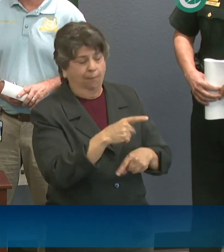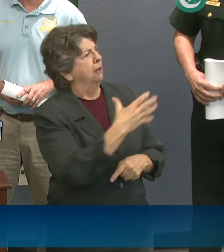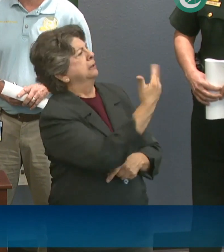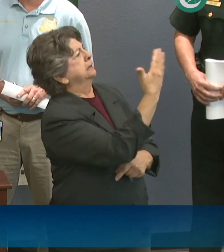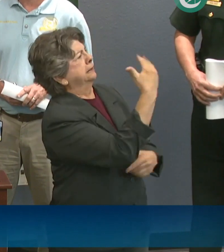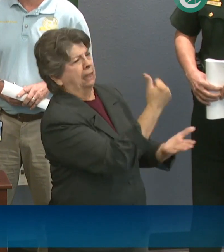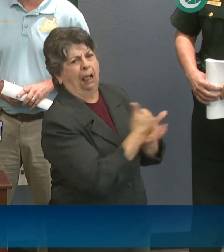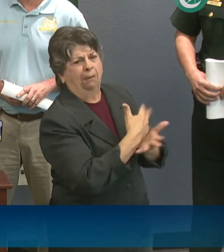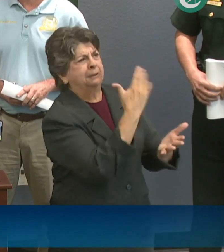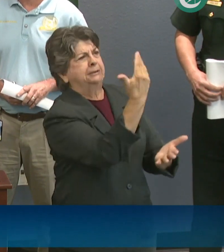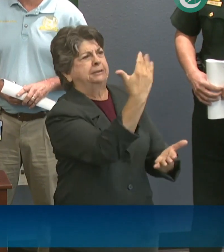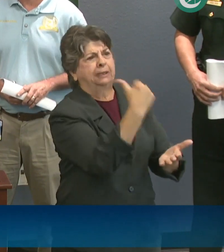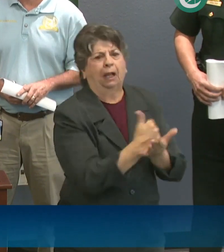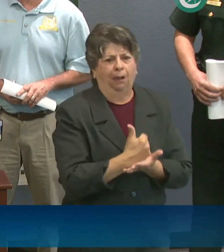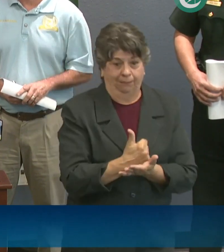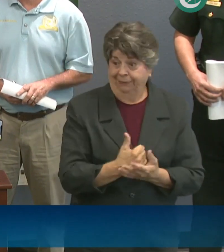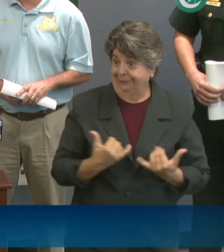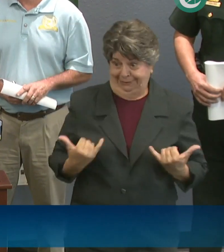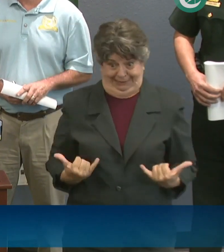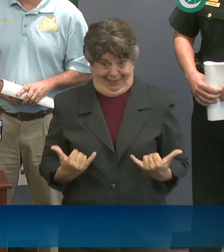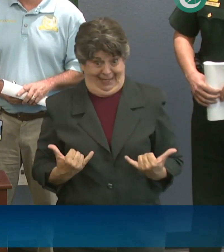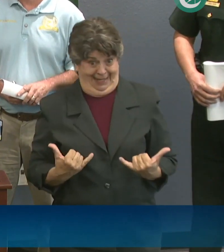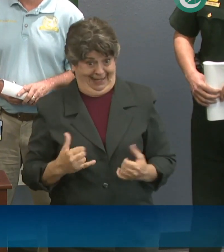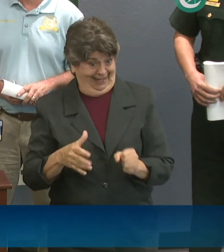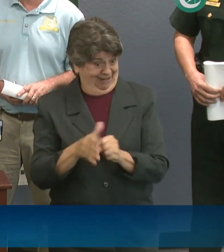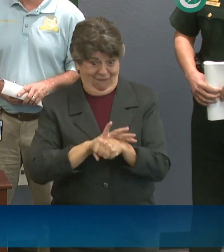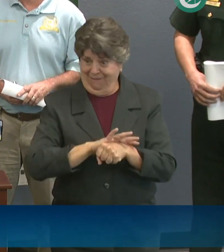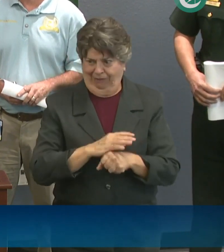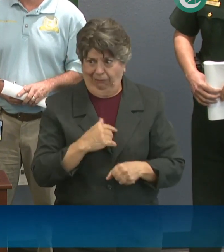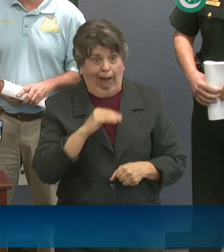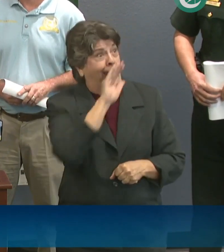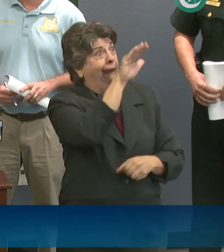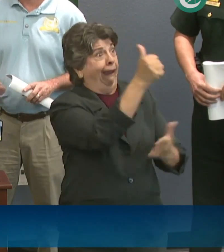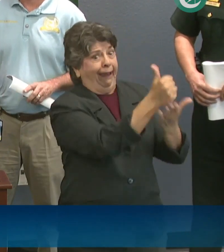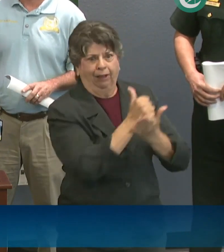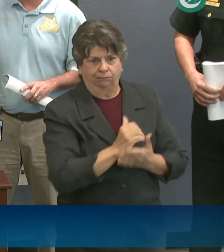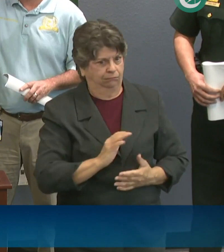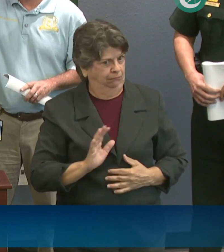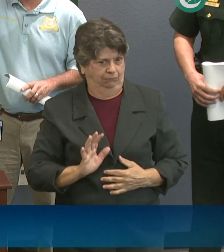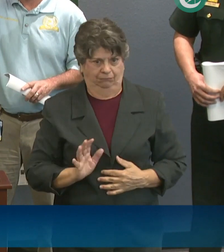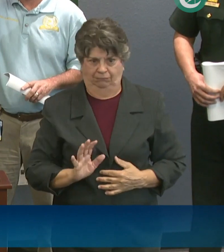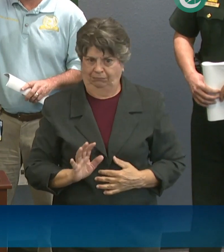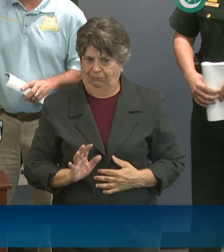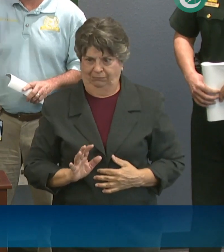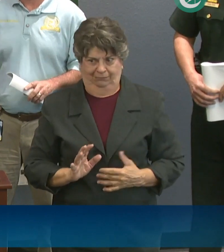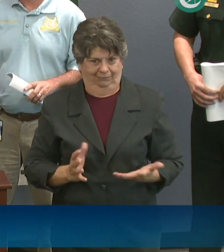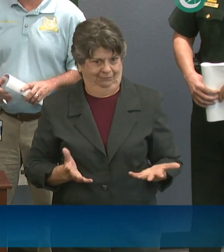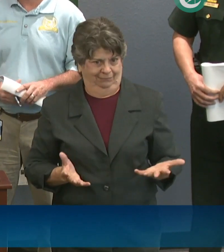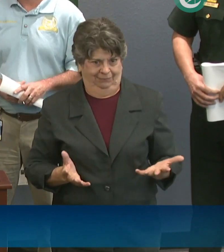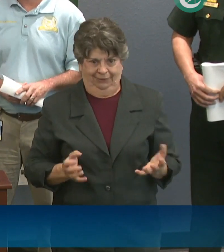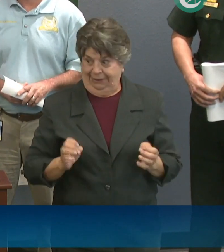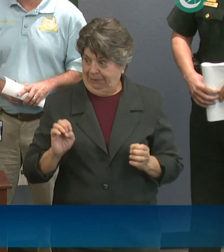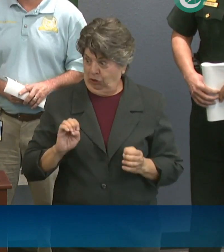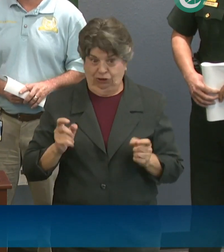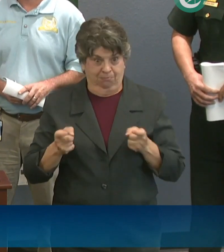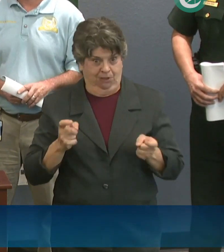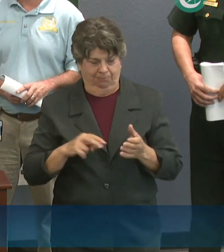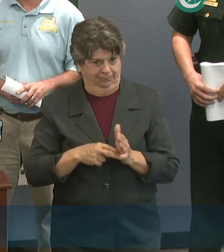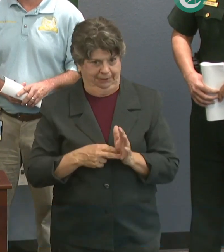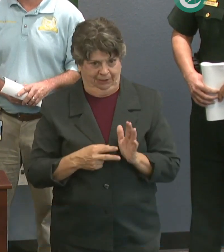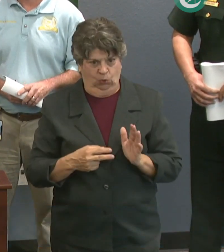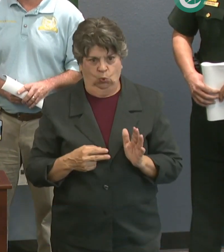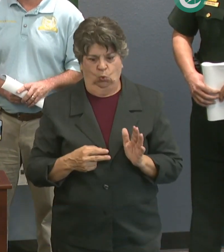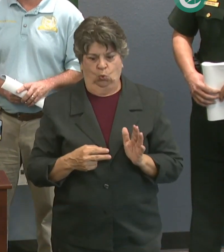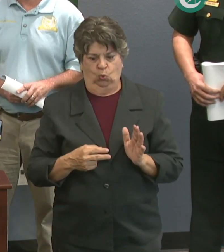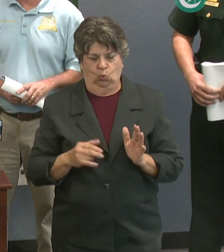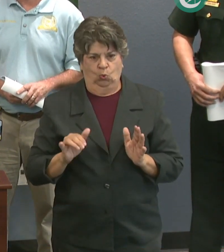can't turn to too many other people for mutual aid. And I just want to say that the State Division of Emergency Management has really been incredible about leaning forward, trying to get